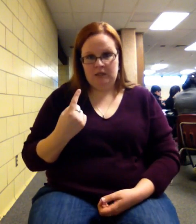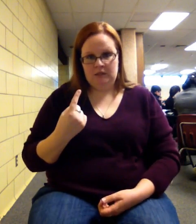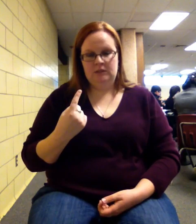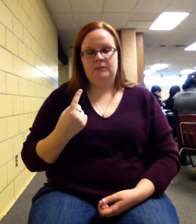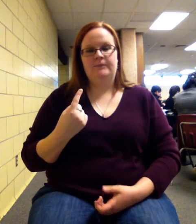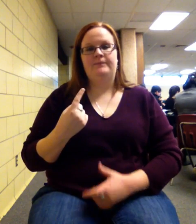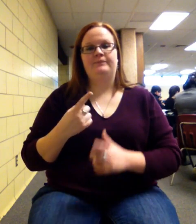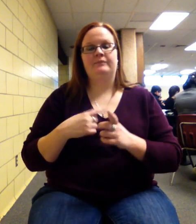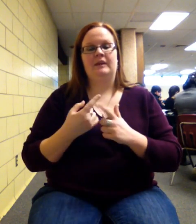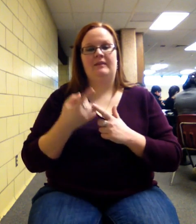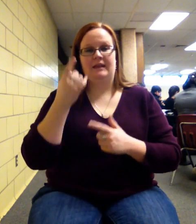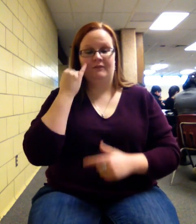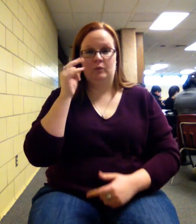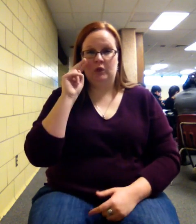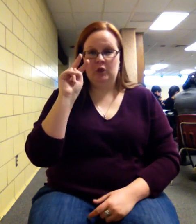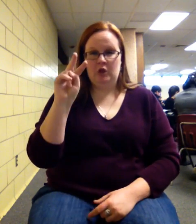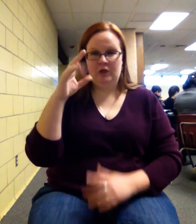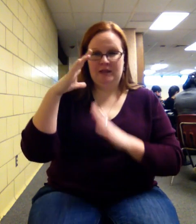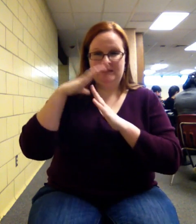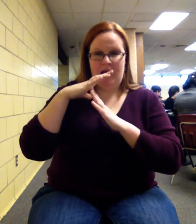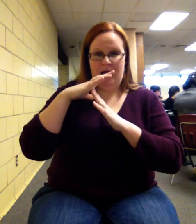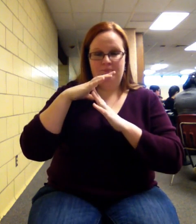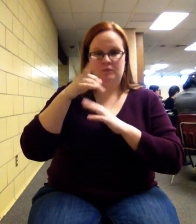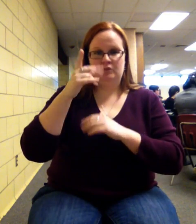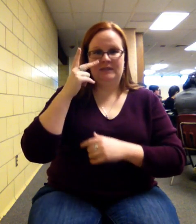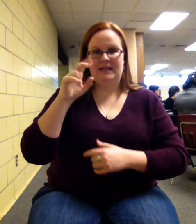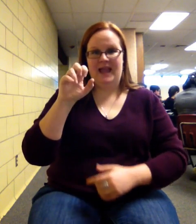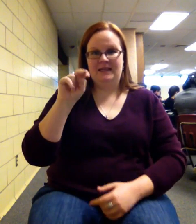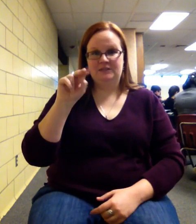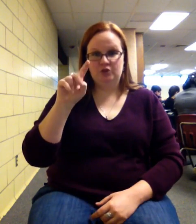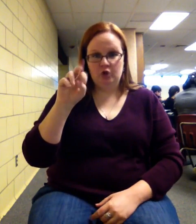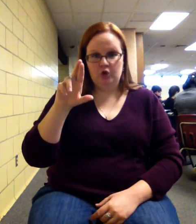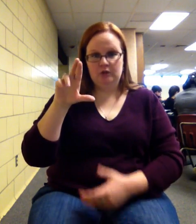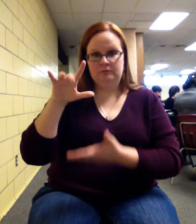And then if you look up at the top, there's an enter button. Hit the enter button.